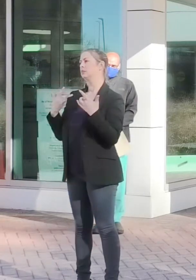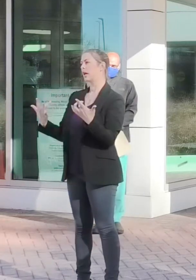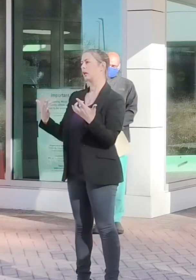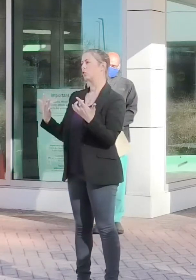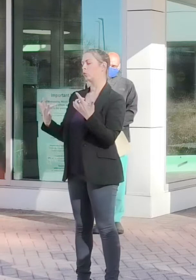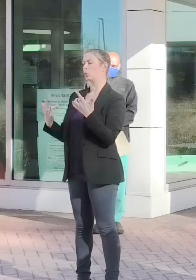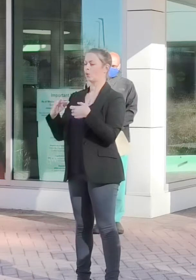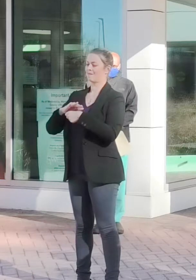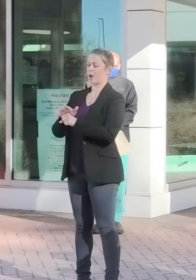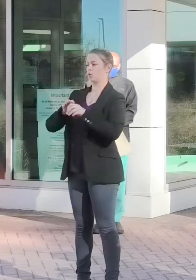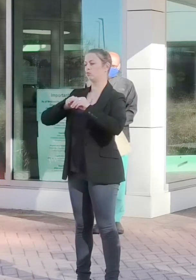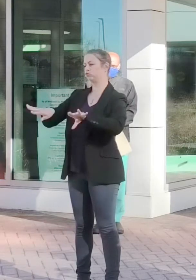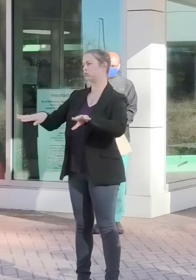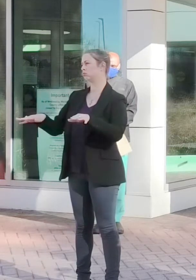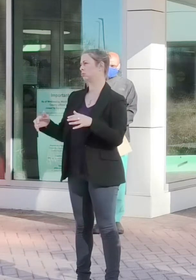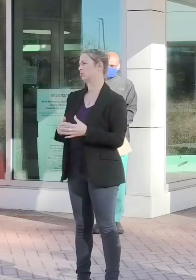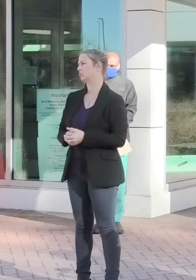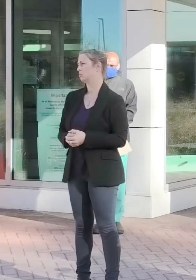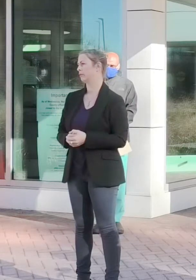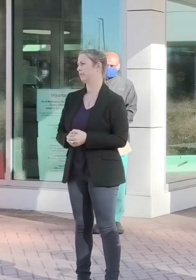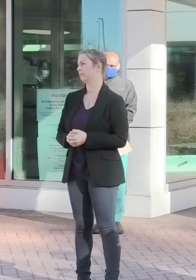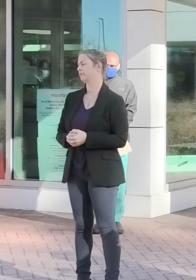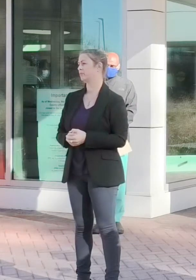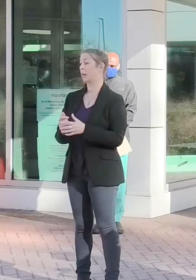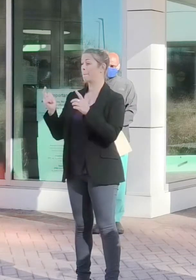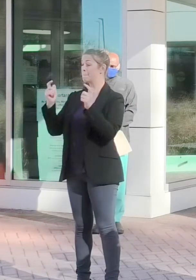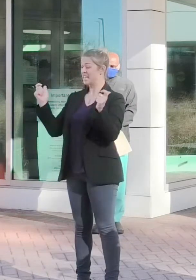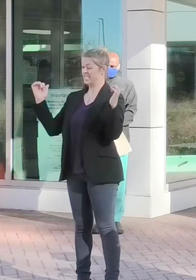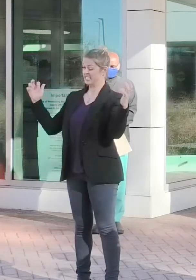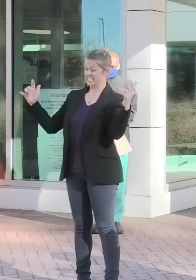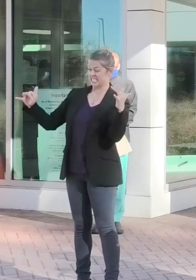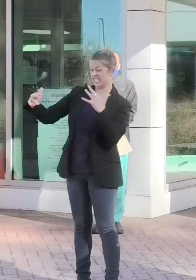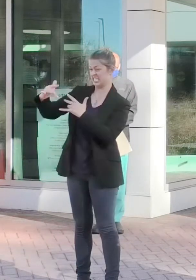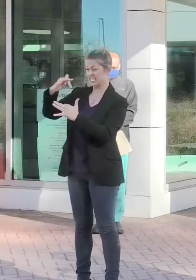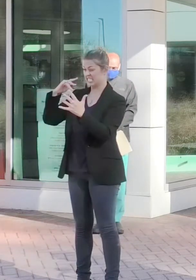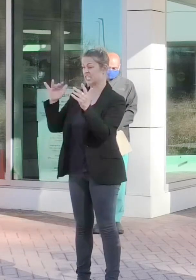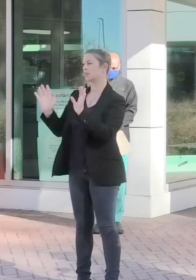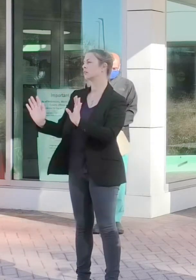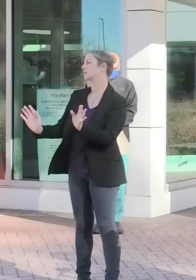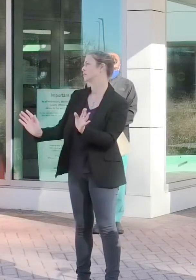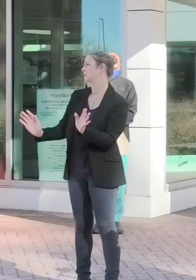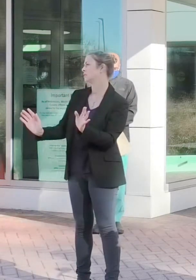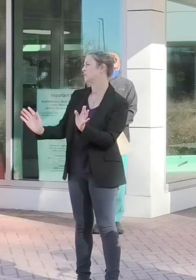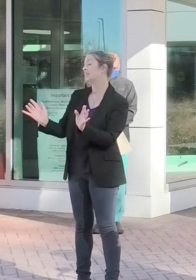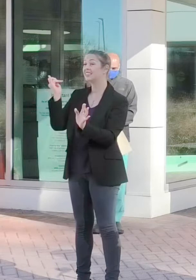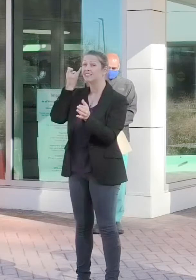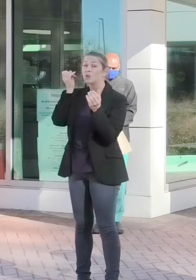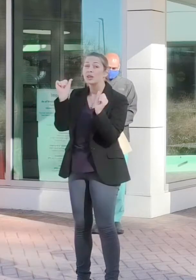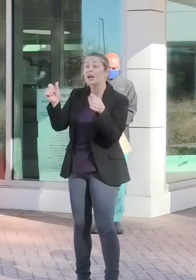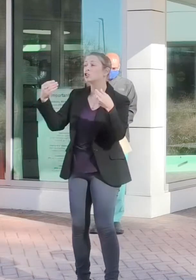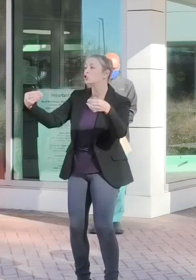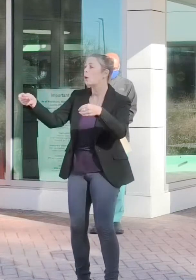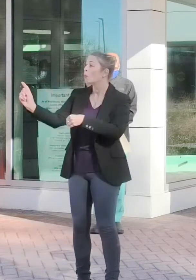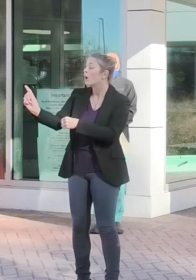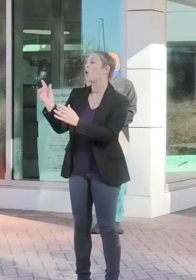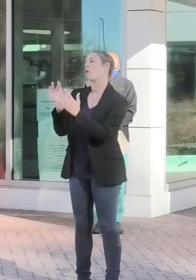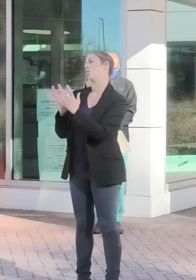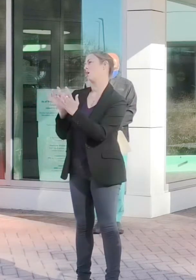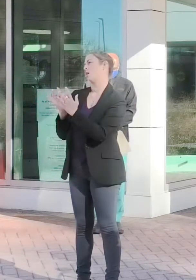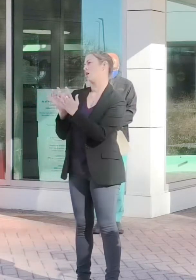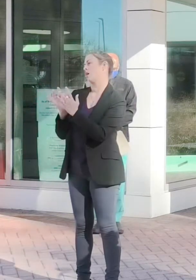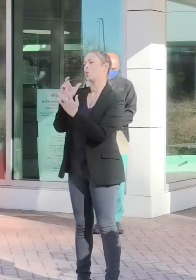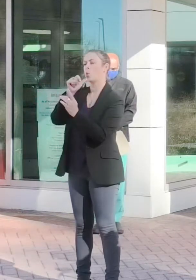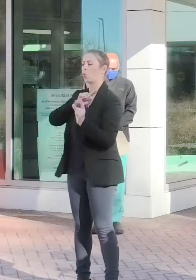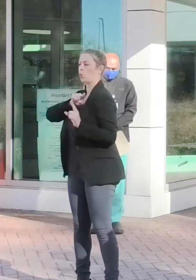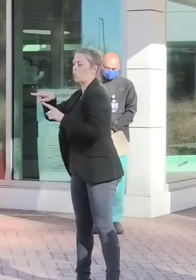Avoid large crowds. Shop online when possible. Get a flu shot if you haven't already